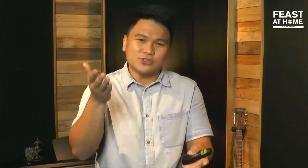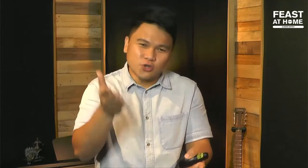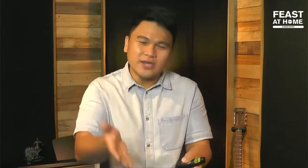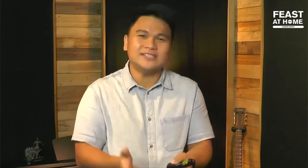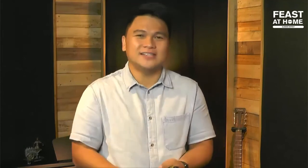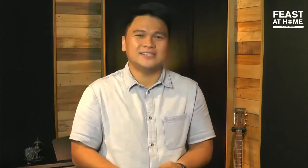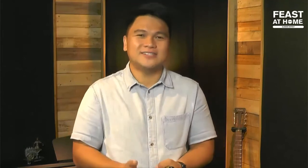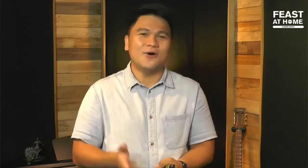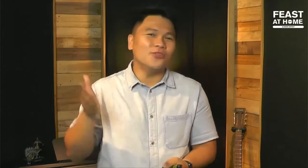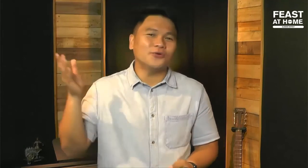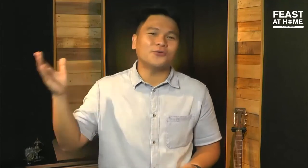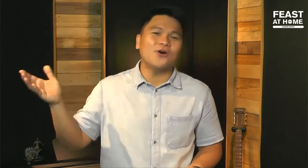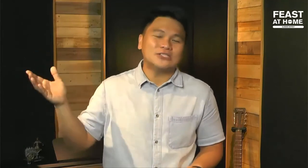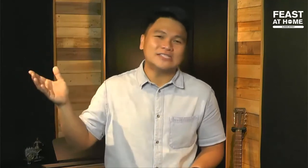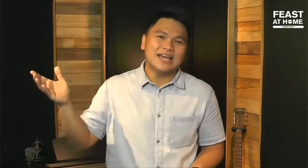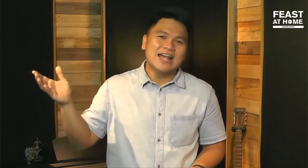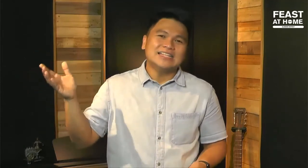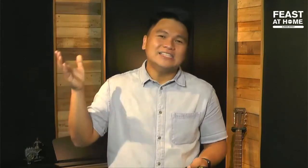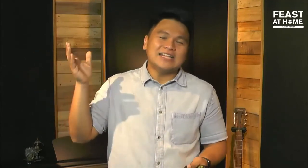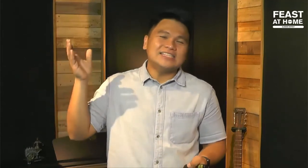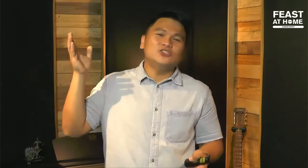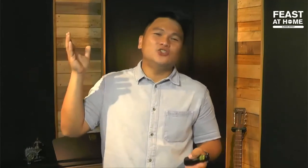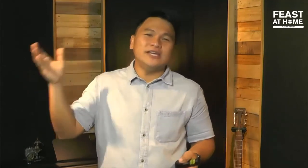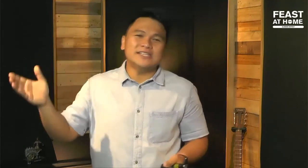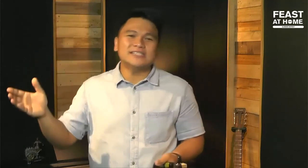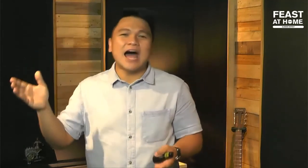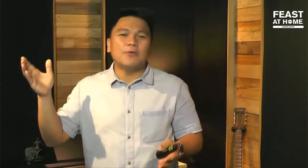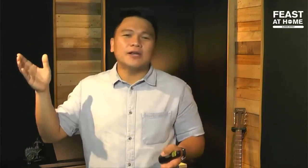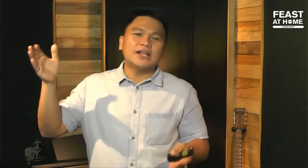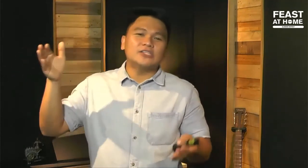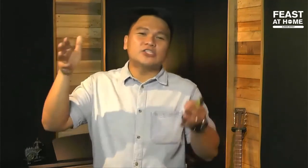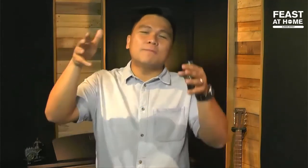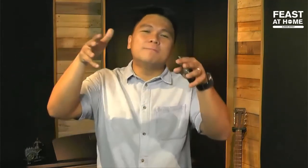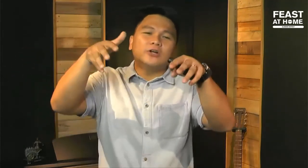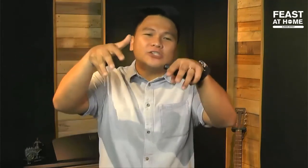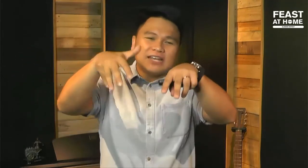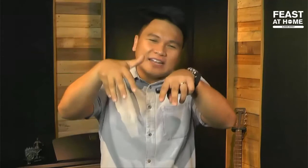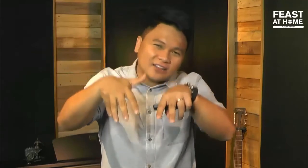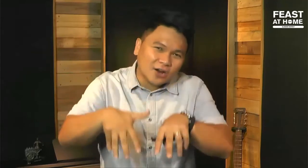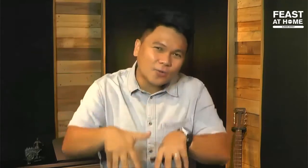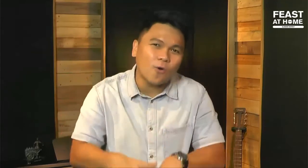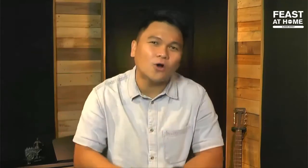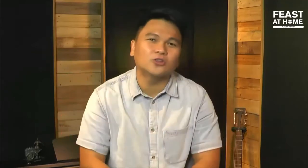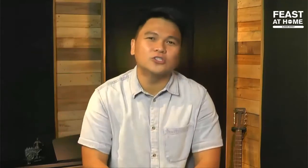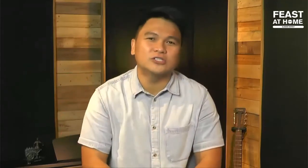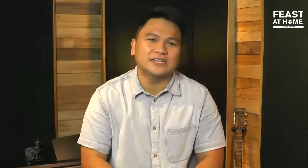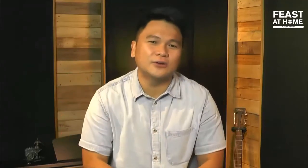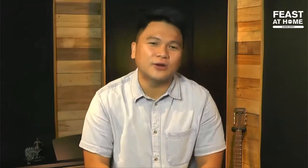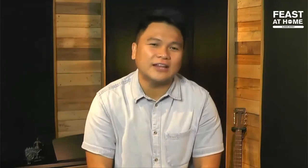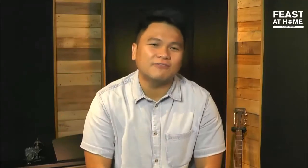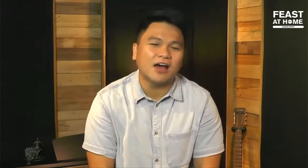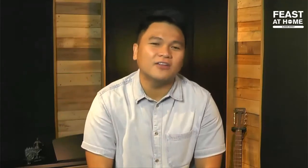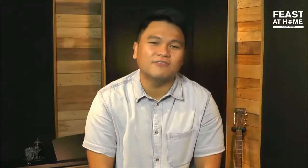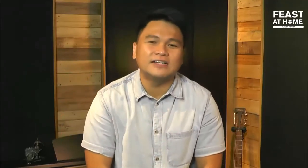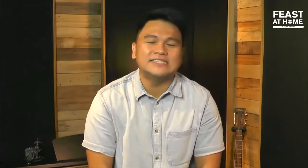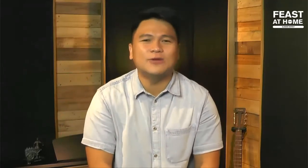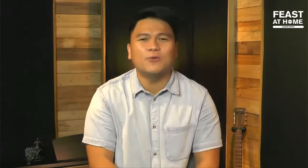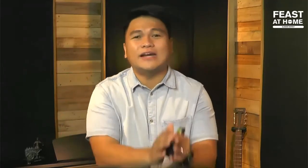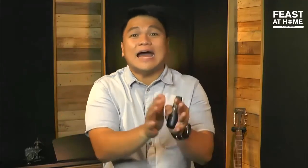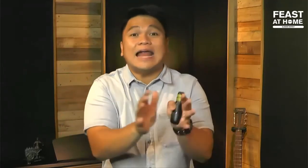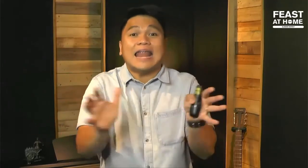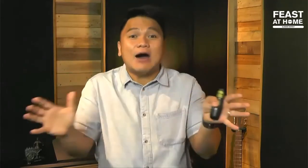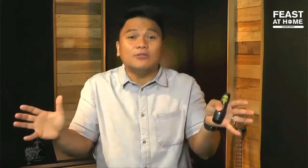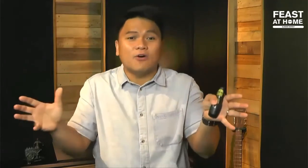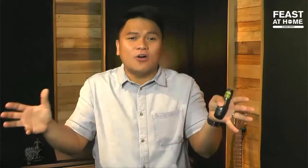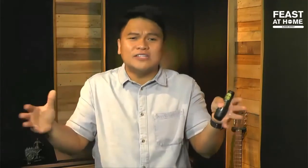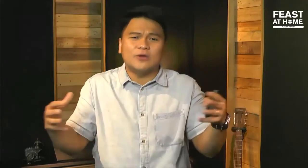is Jesus on the cross. That is Jesus, our God, submersing in the dark waters and the great flood of our sin, where